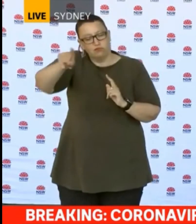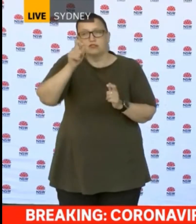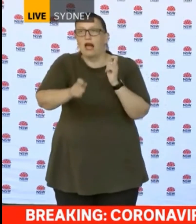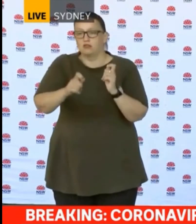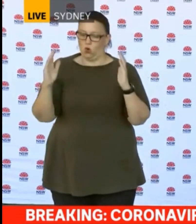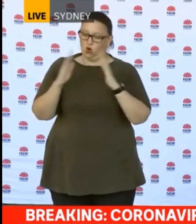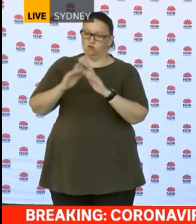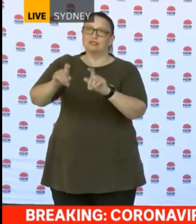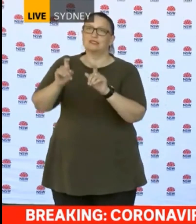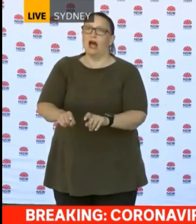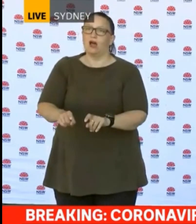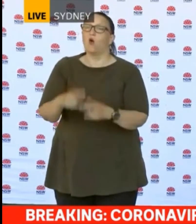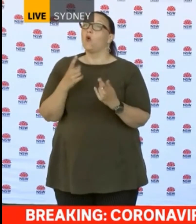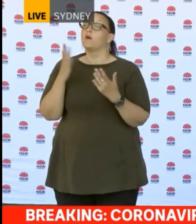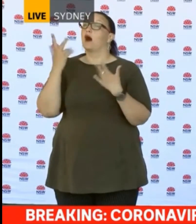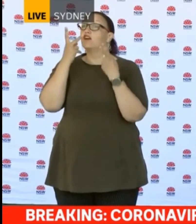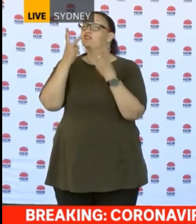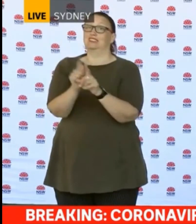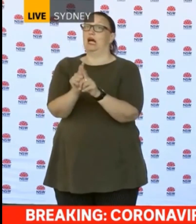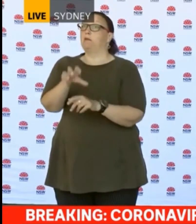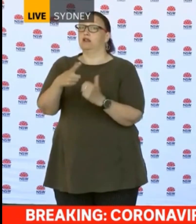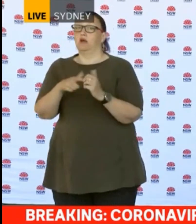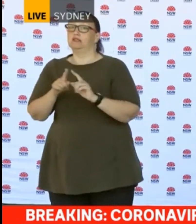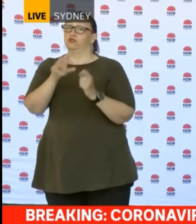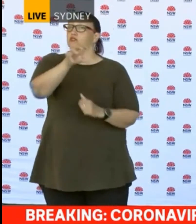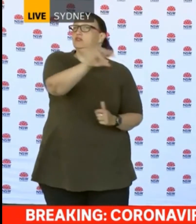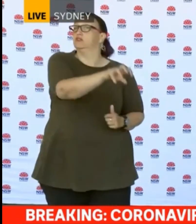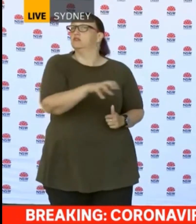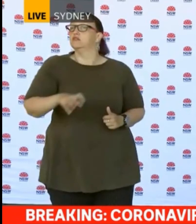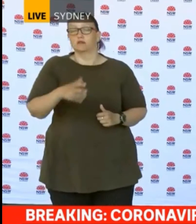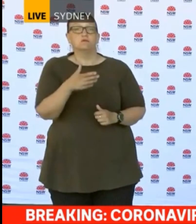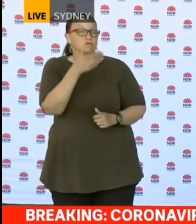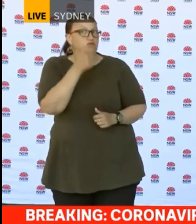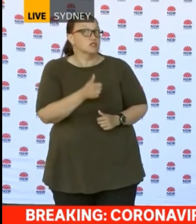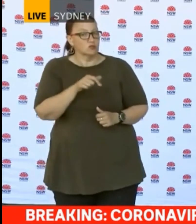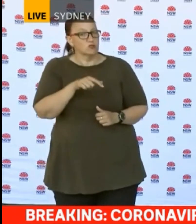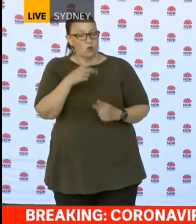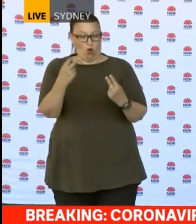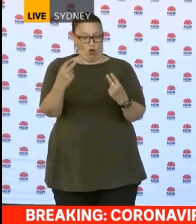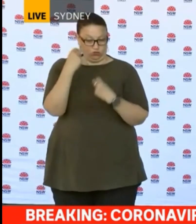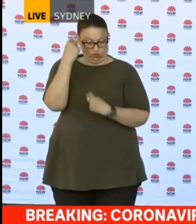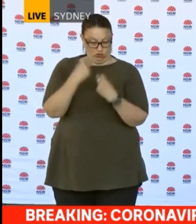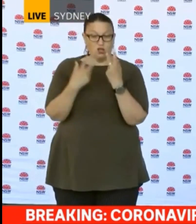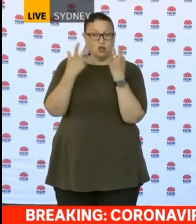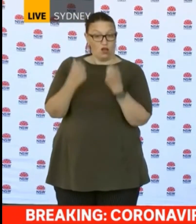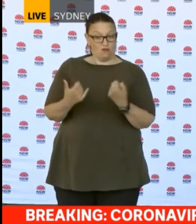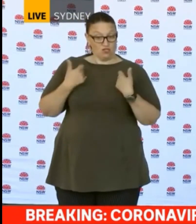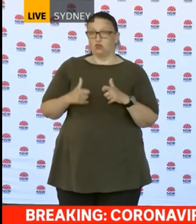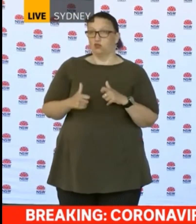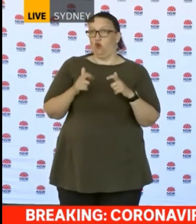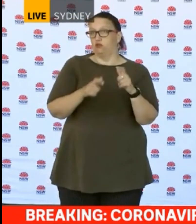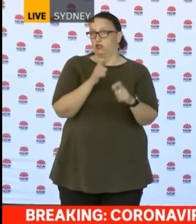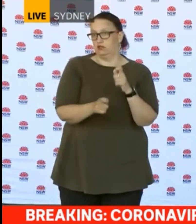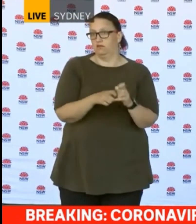of the clinic at that time should monitor for symptoms and immediately isolate and get tested if they appear. And then anyone who was at